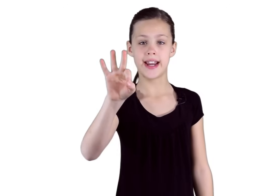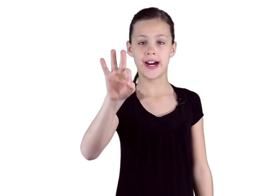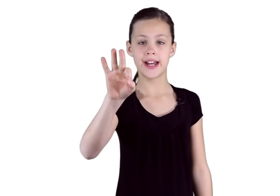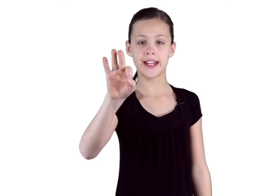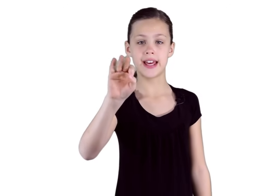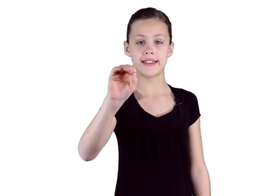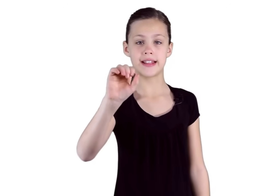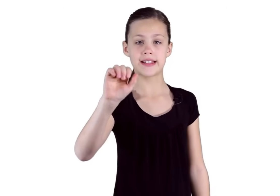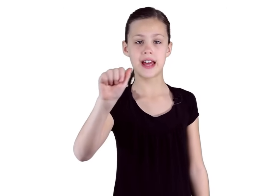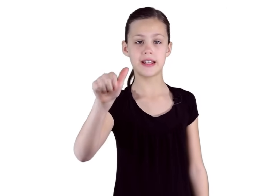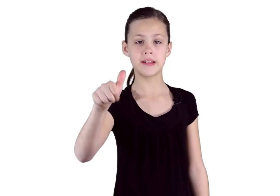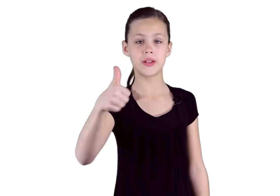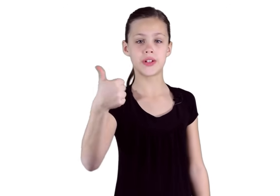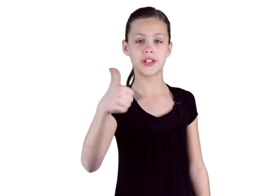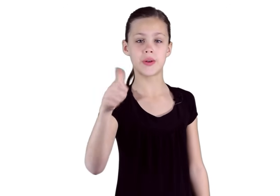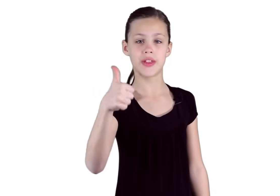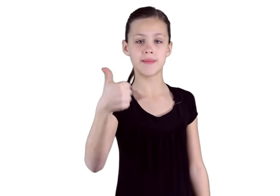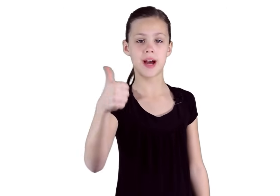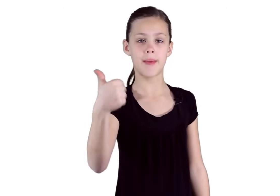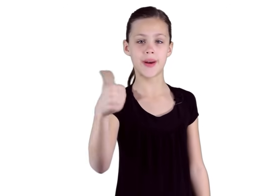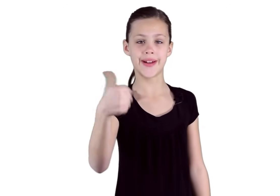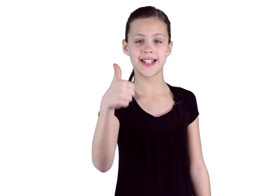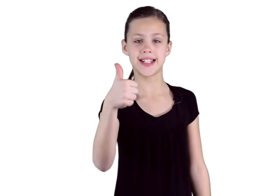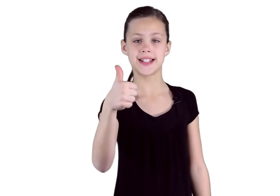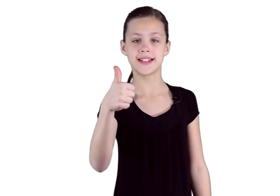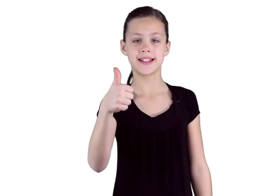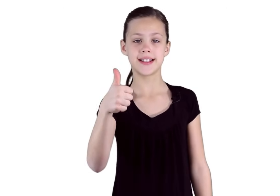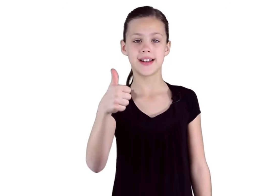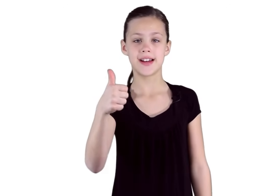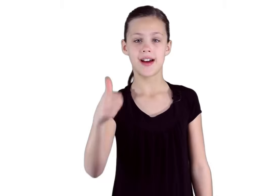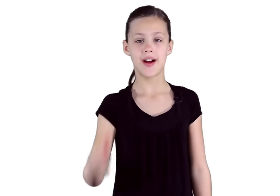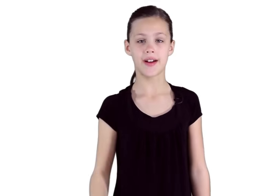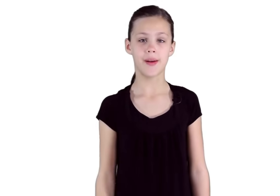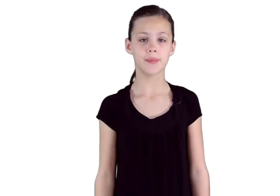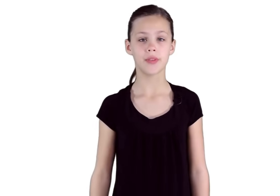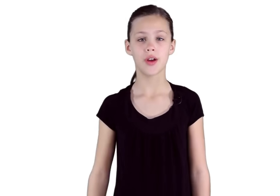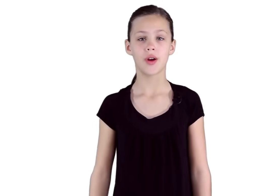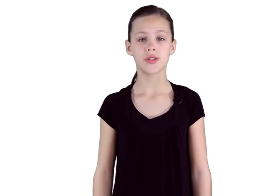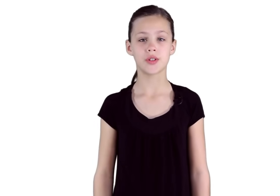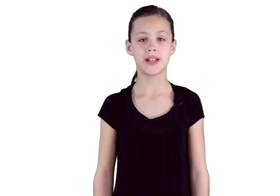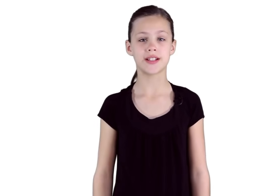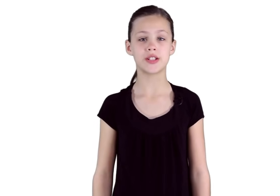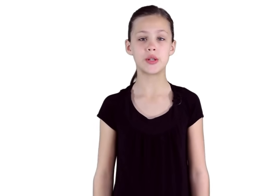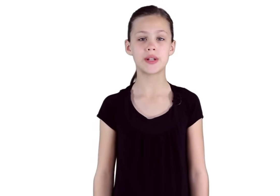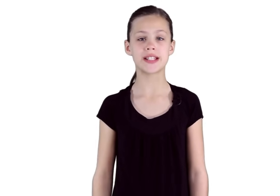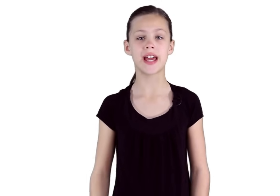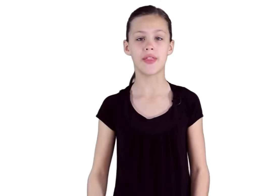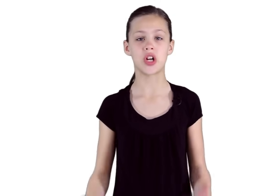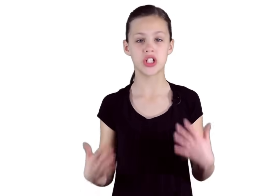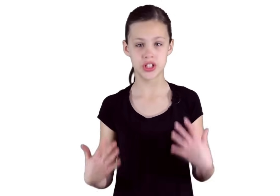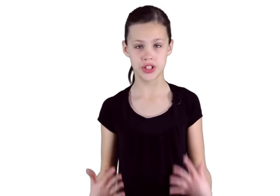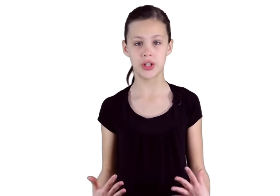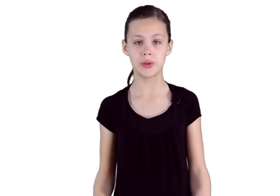9 and then 10 you just do a thumbs up and wiggle it. Okay, so let's do it together slowly.